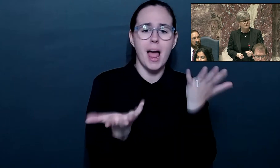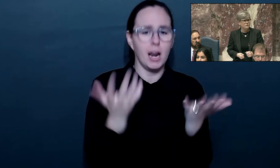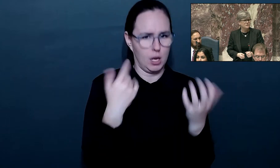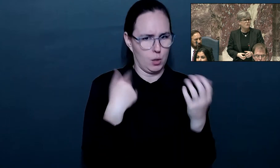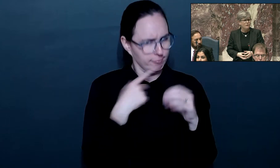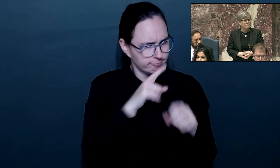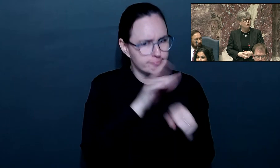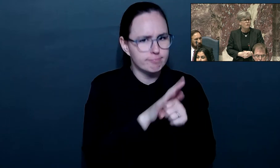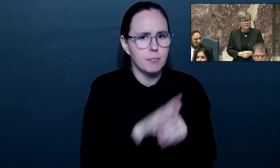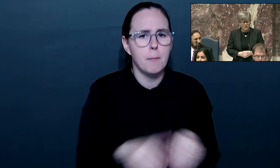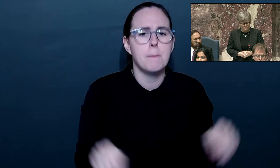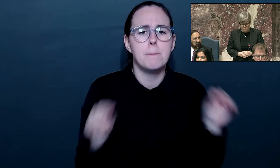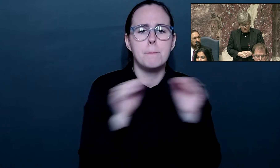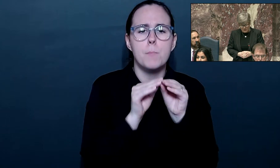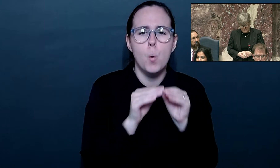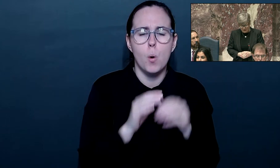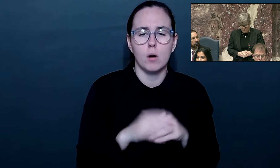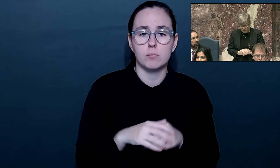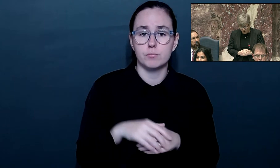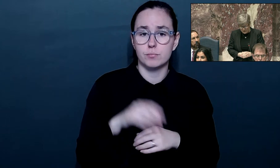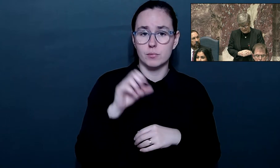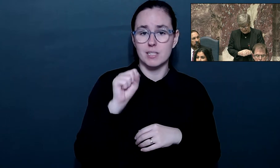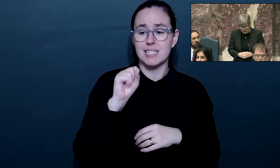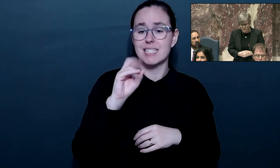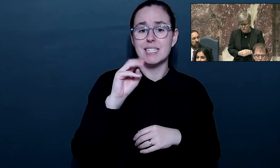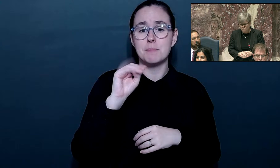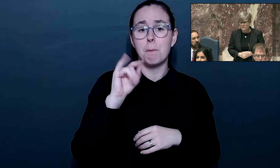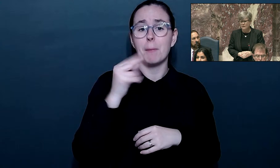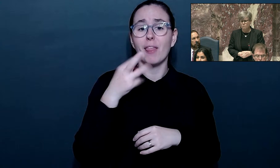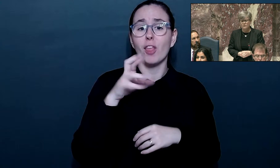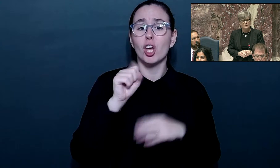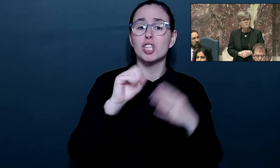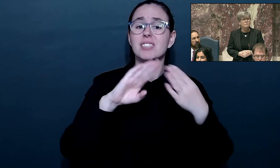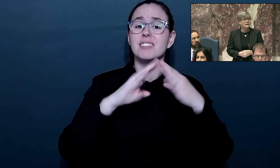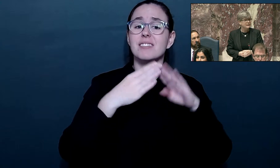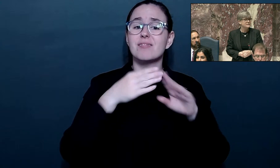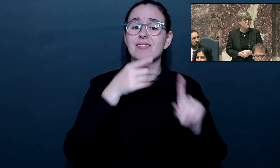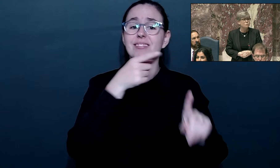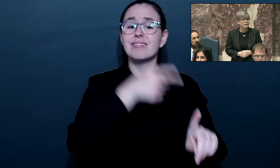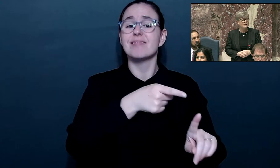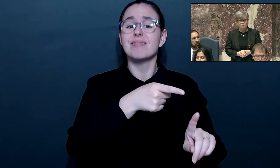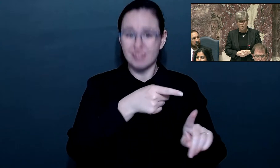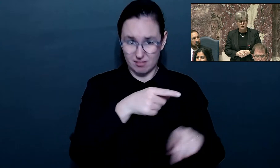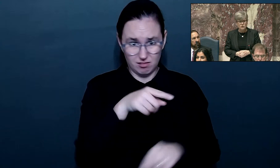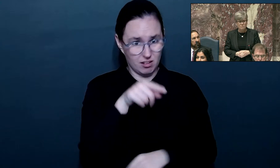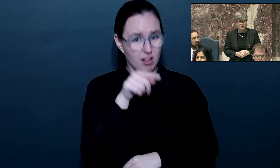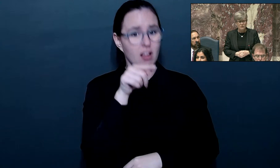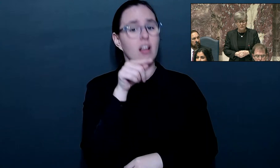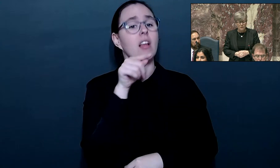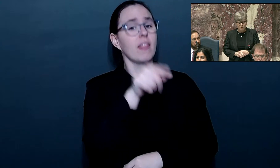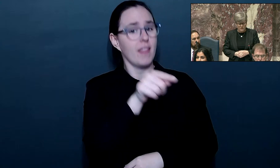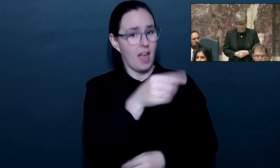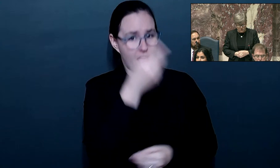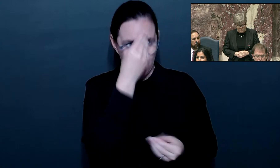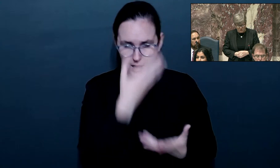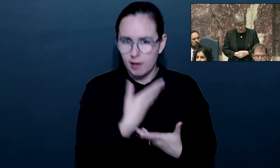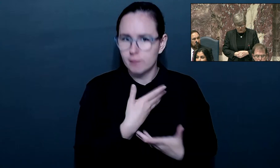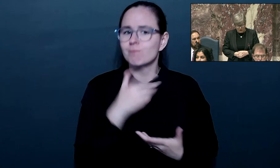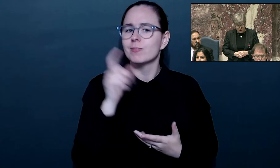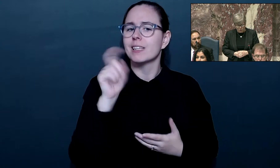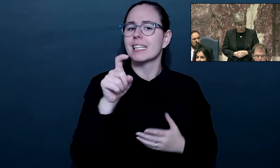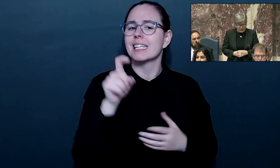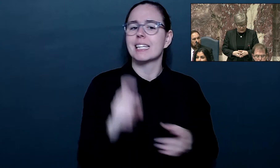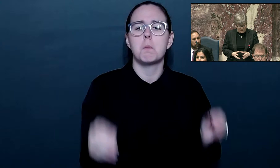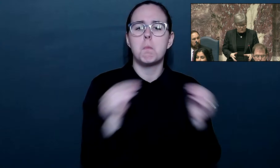real difference on the floor for nurses there. And we've got to keep doing that work. That's why we're going to continue working in partnership with the Nurses